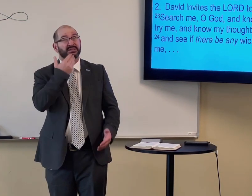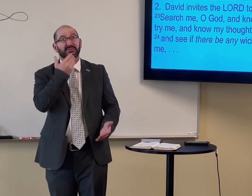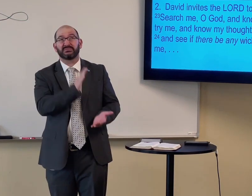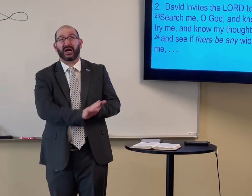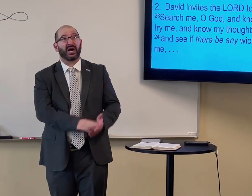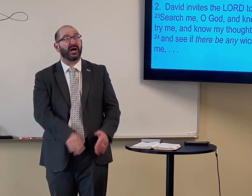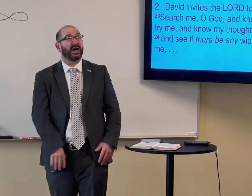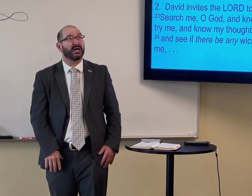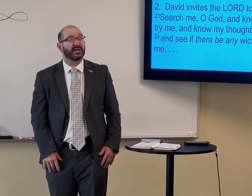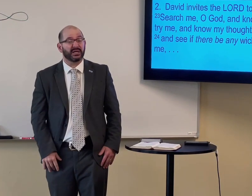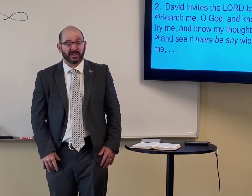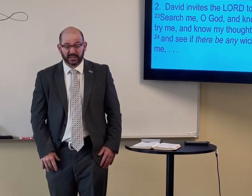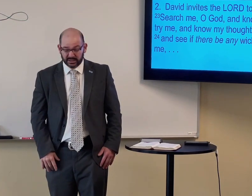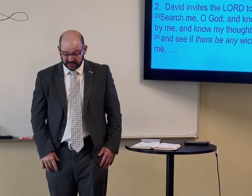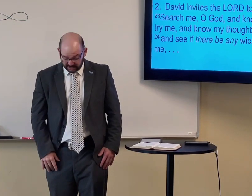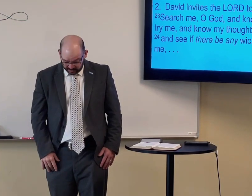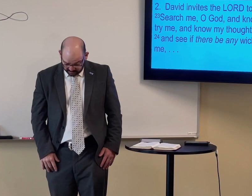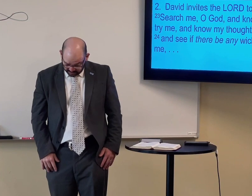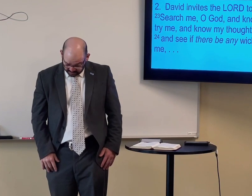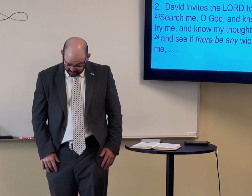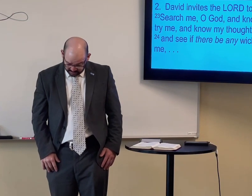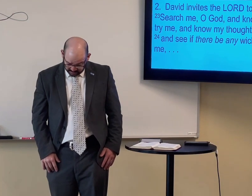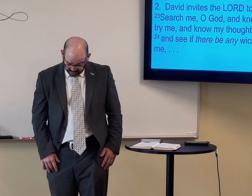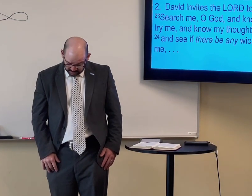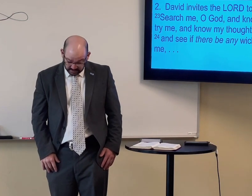dwelling on this. It's bad.